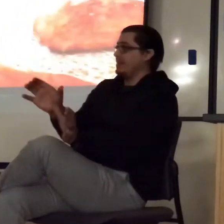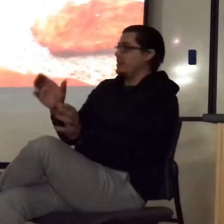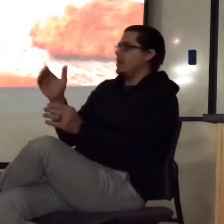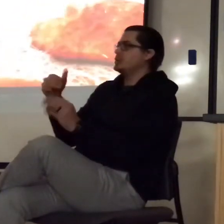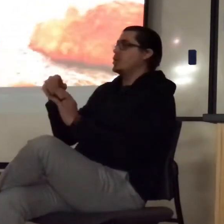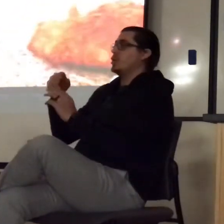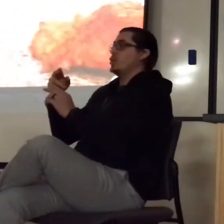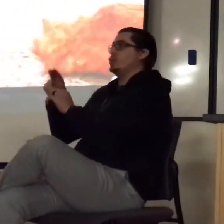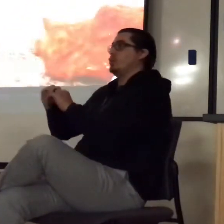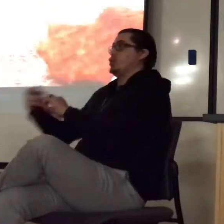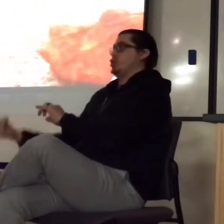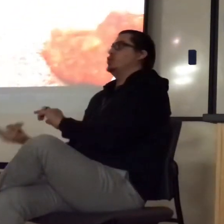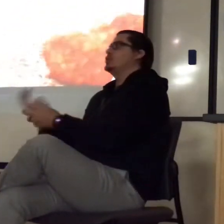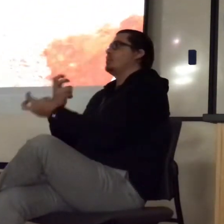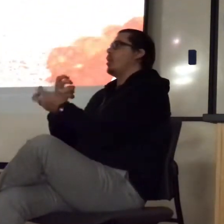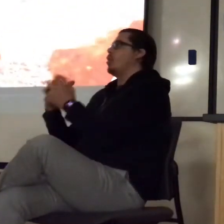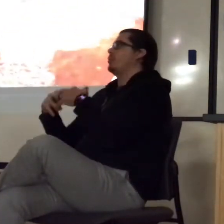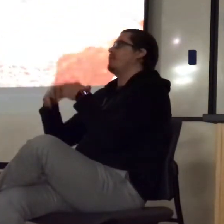reduce bone formation.